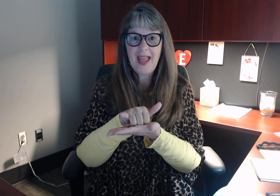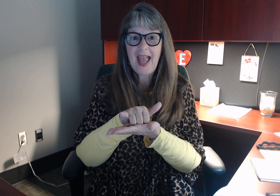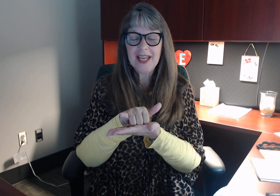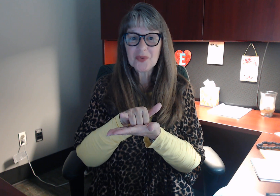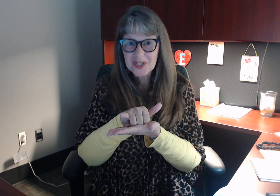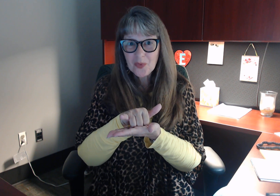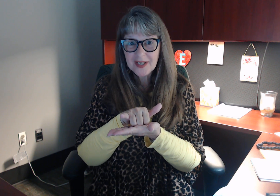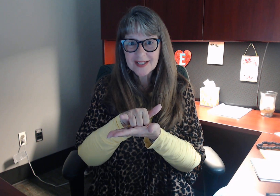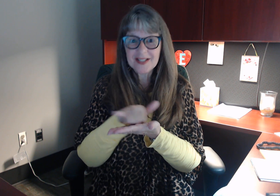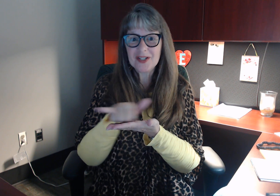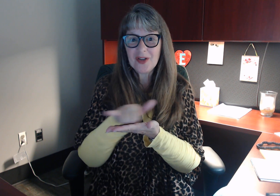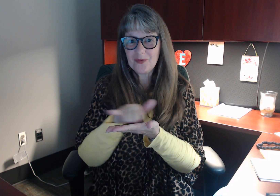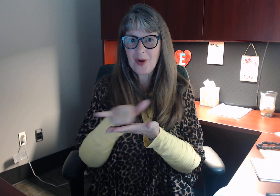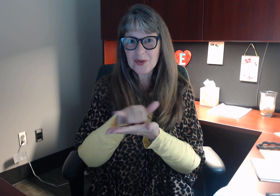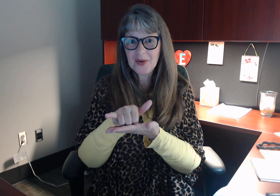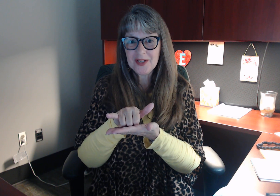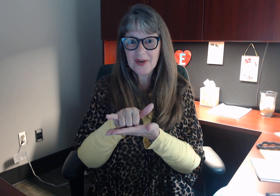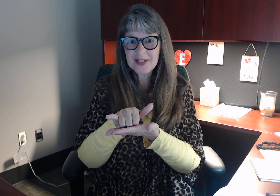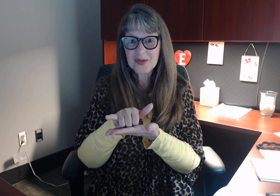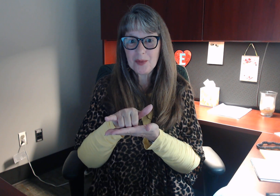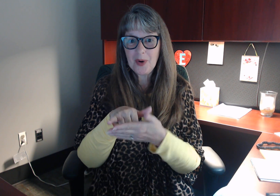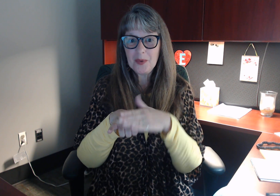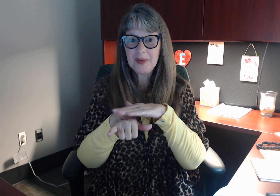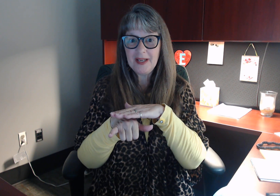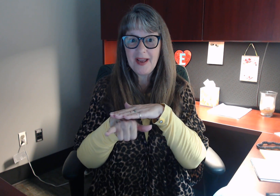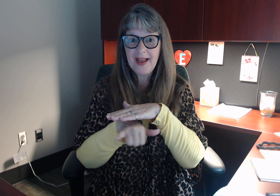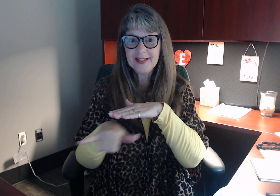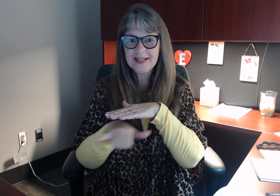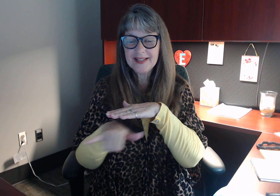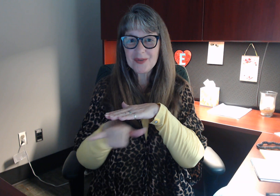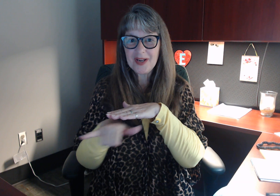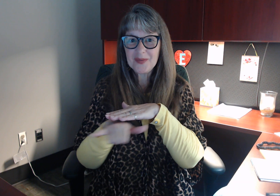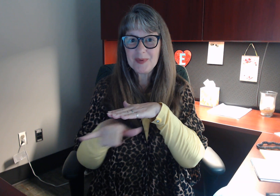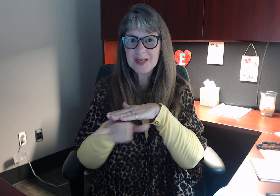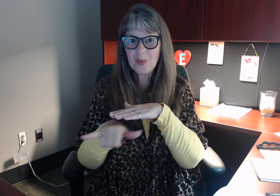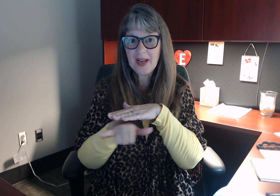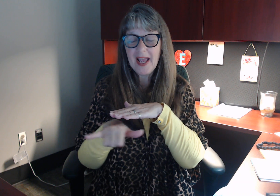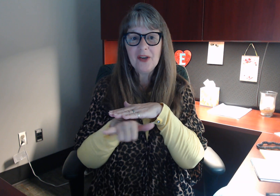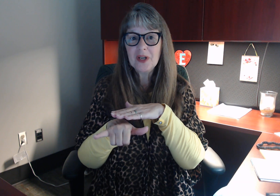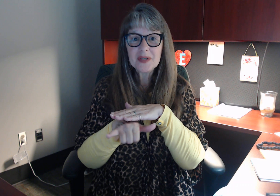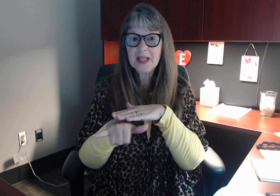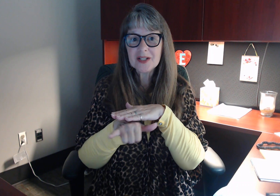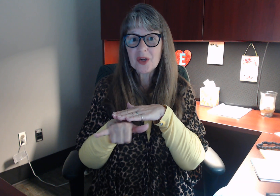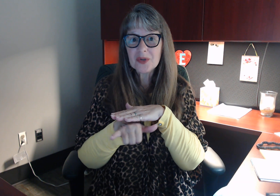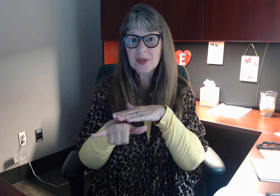And guess what Subway is? Because this is up for all the trains, right? So Subway would be this way, would be Subway. And you can even say, let's go to Subway and